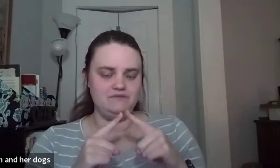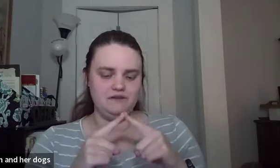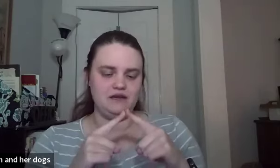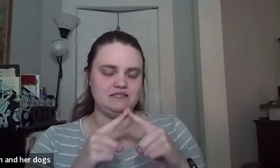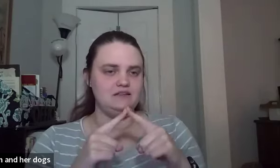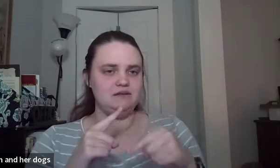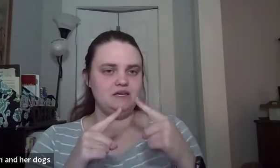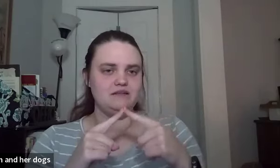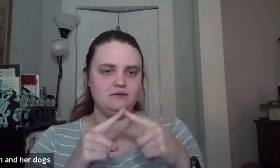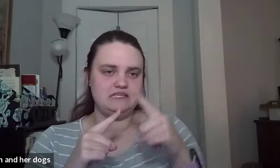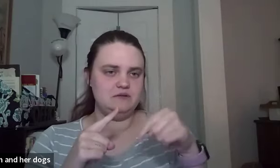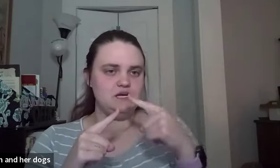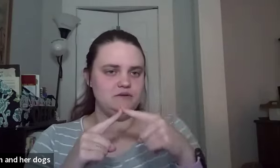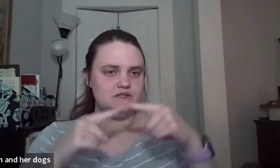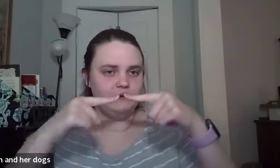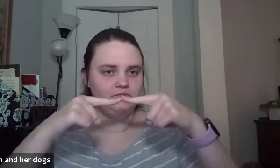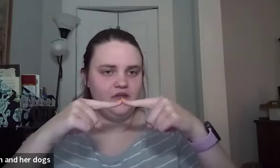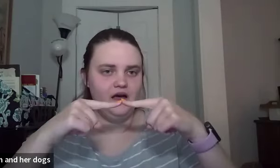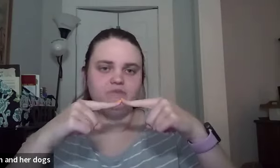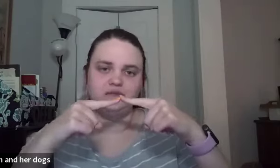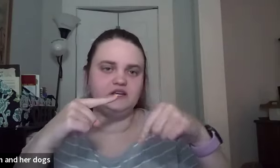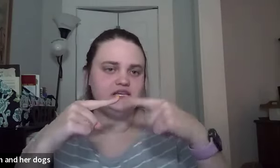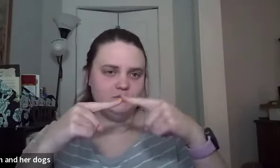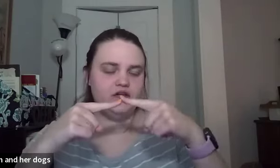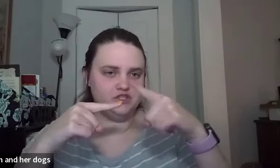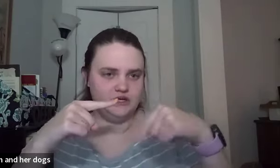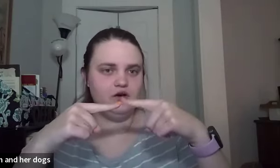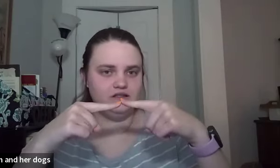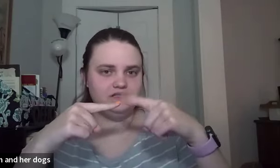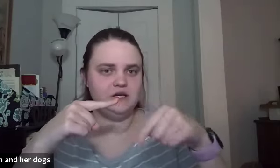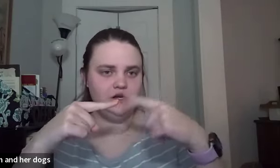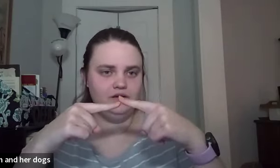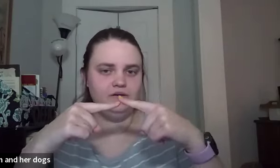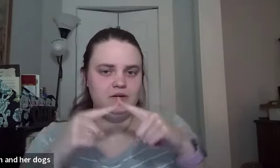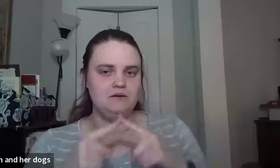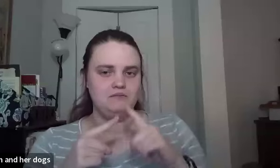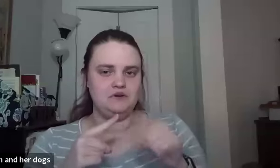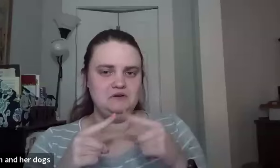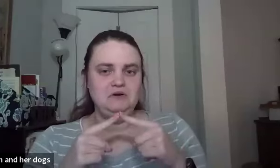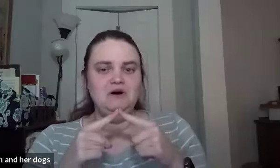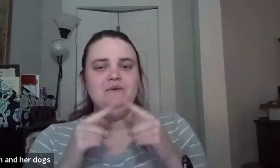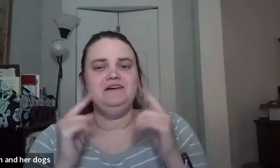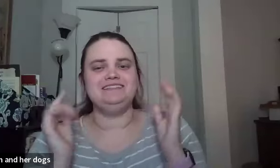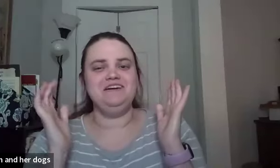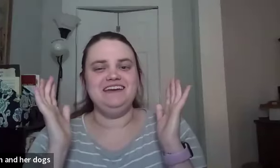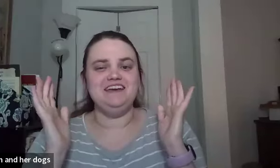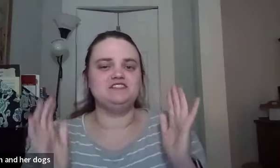feel like I slightly am being a little lazy when I do it this way. Typically it is more that straight across. But oh my goodness, a doggy!